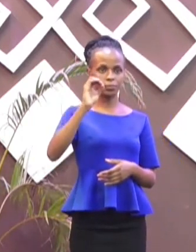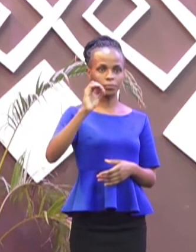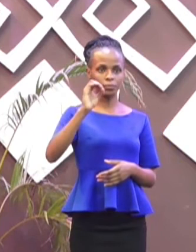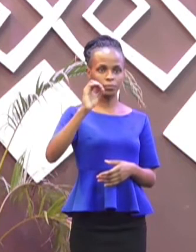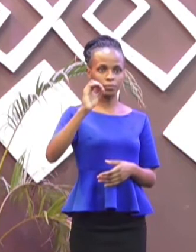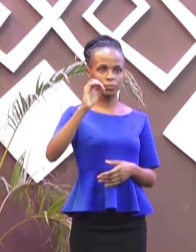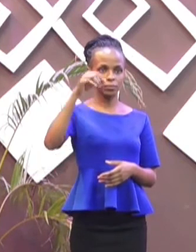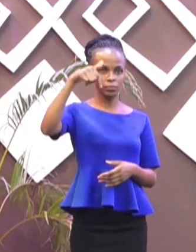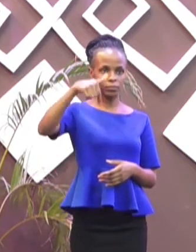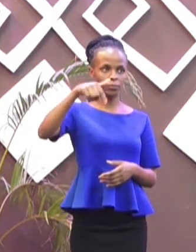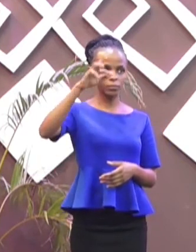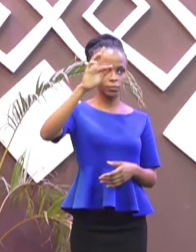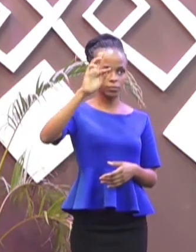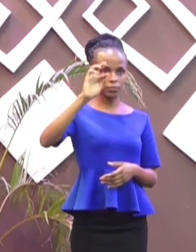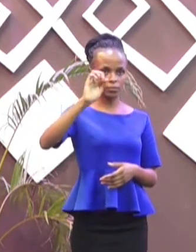enambeli